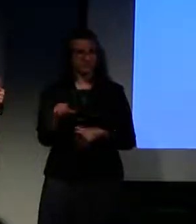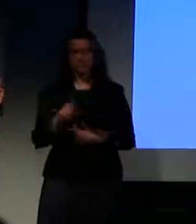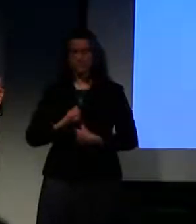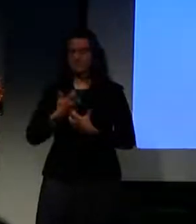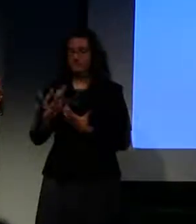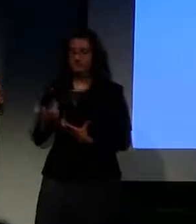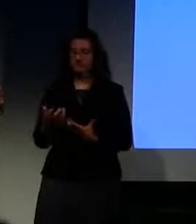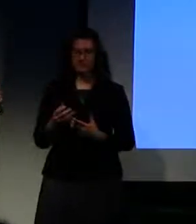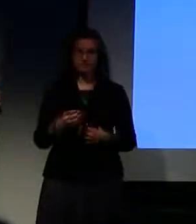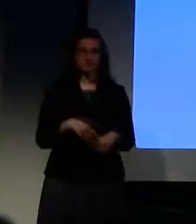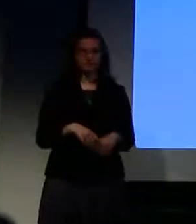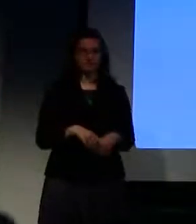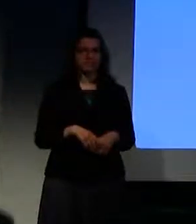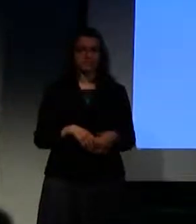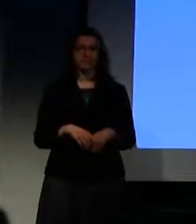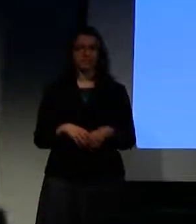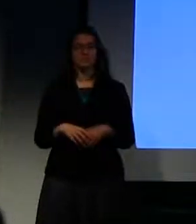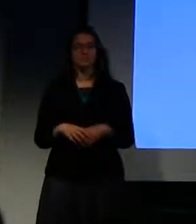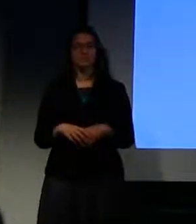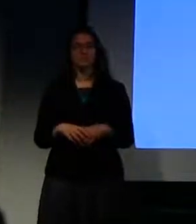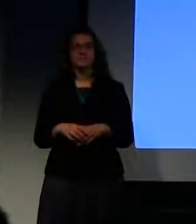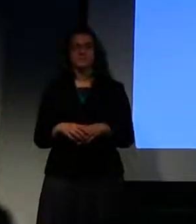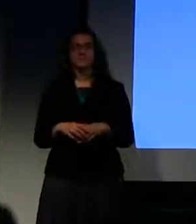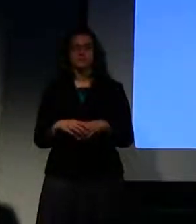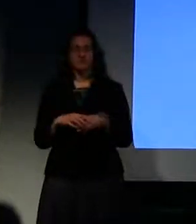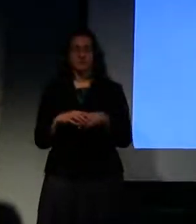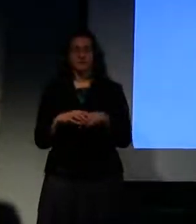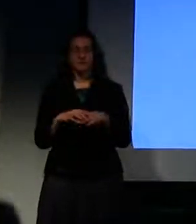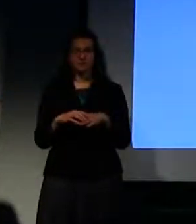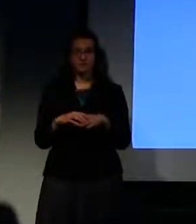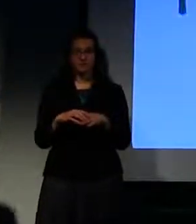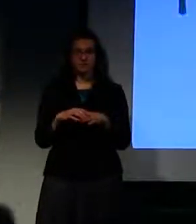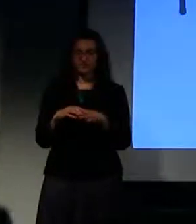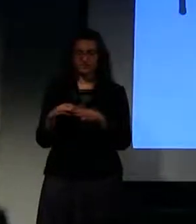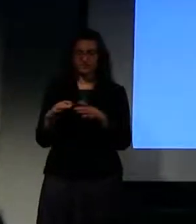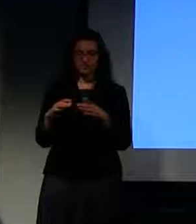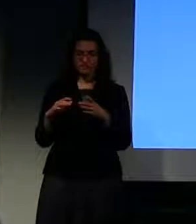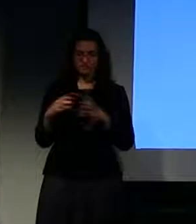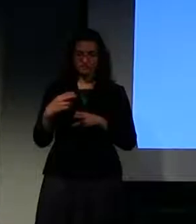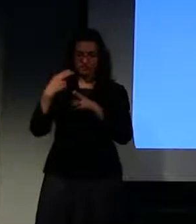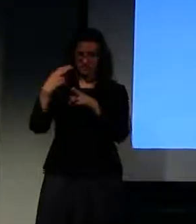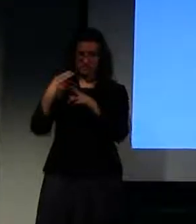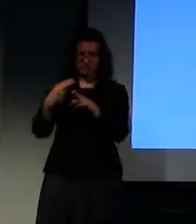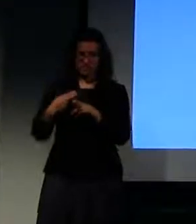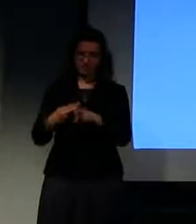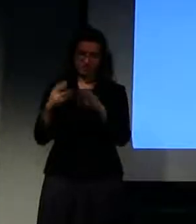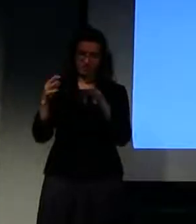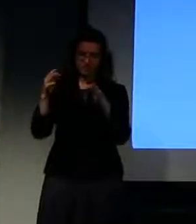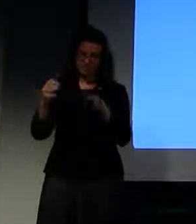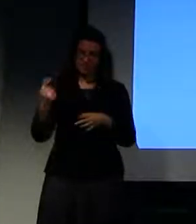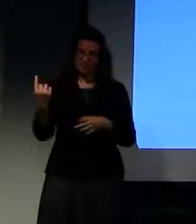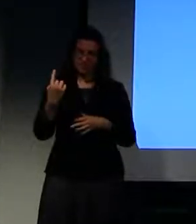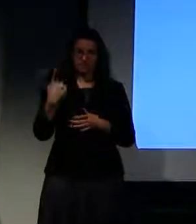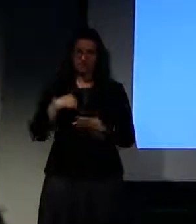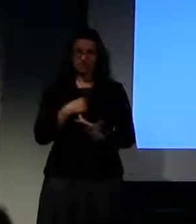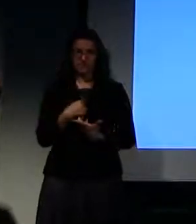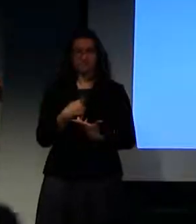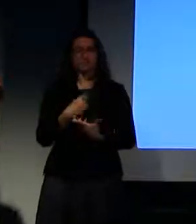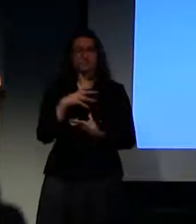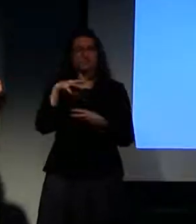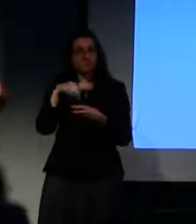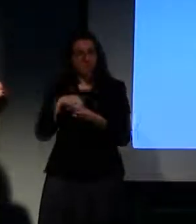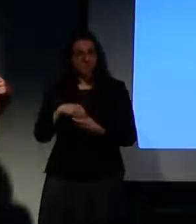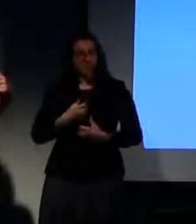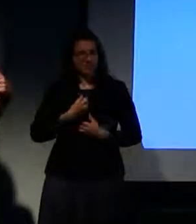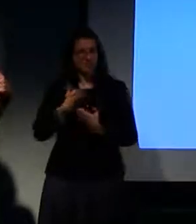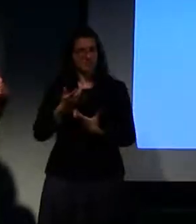poetry, there, no, In differentiating something, we occupy the parameters of poetry, rather than living in the breath, such, no,